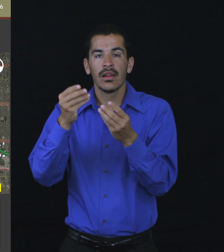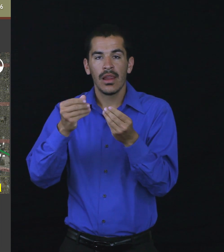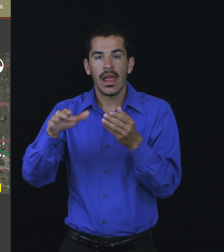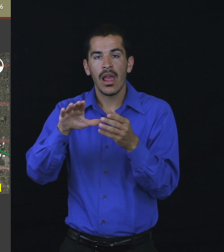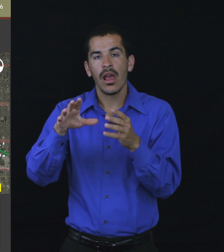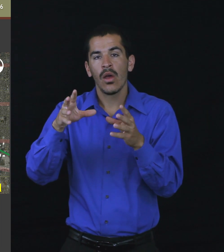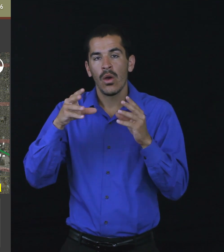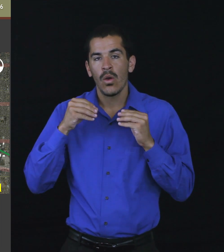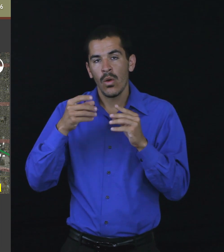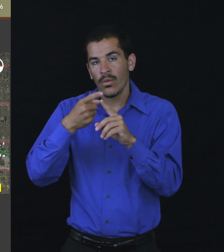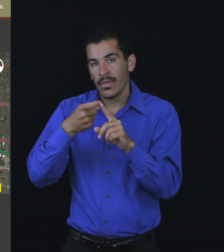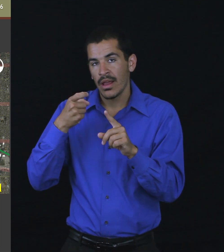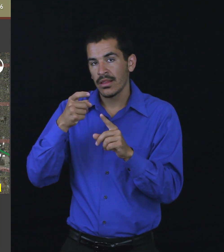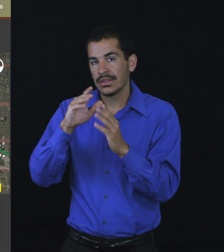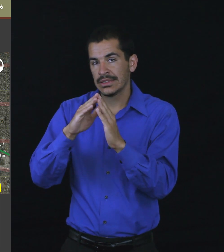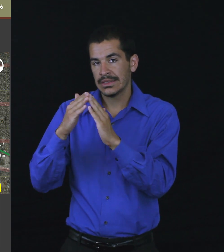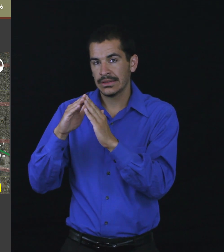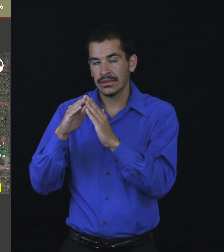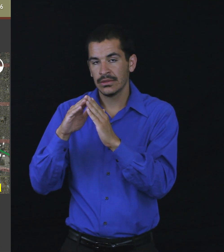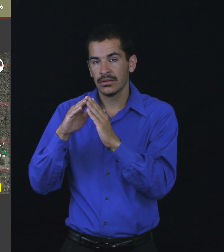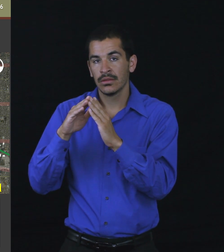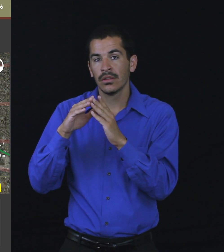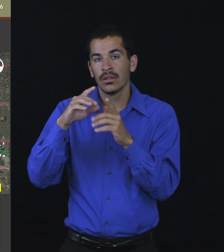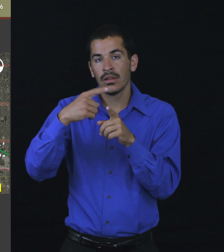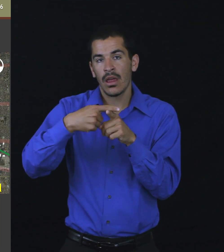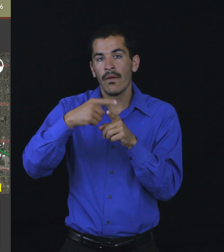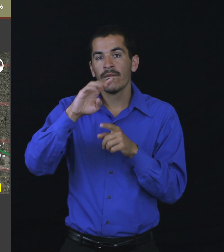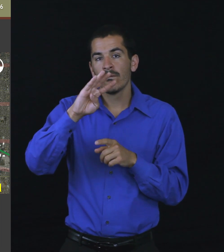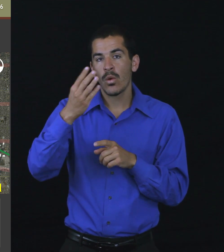city-owned land at 4th and Cole.